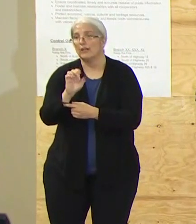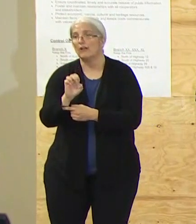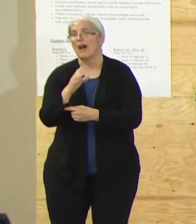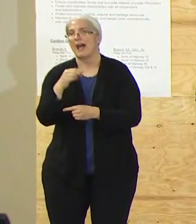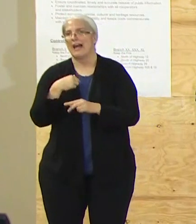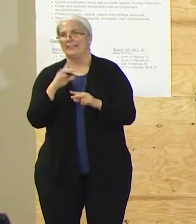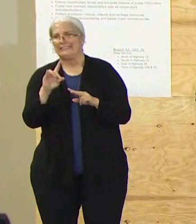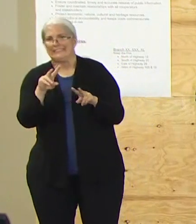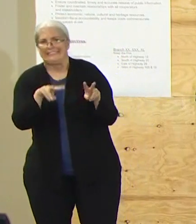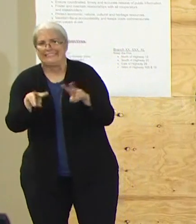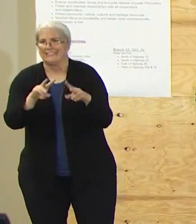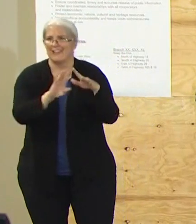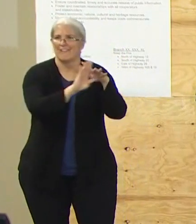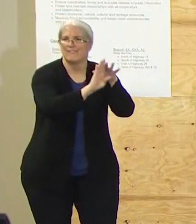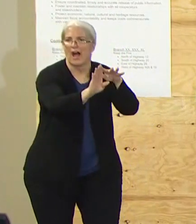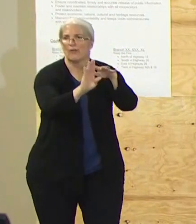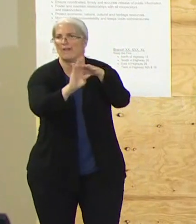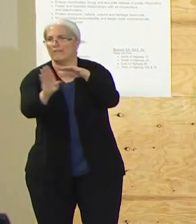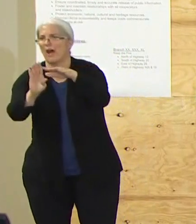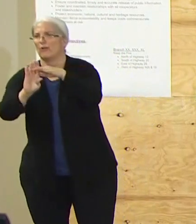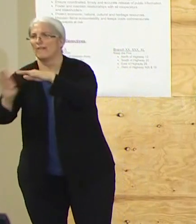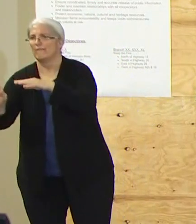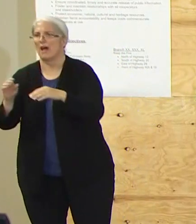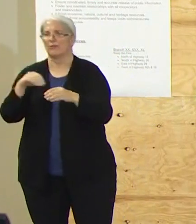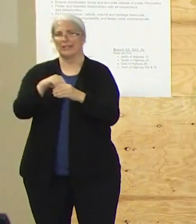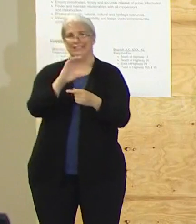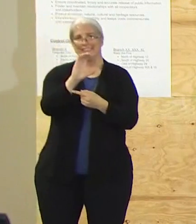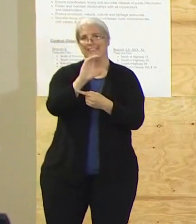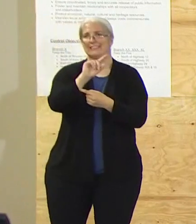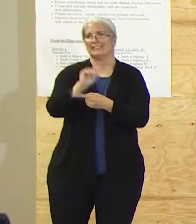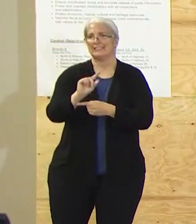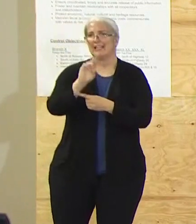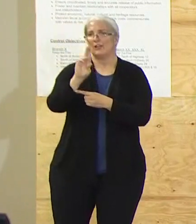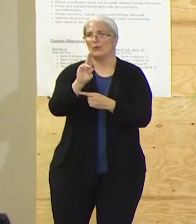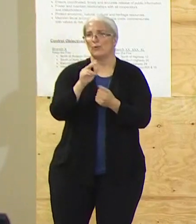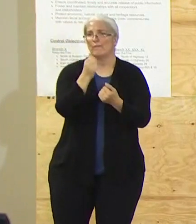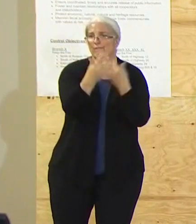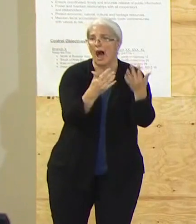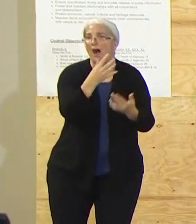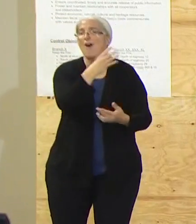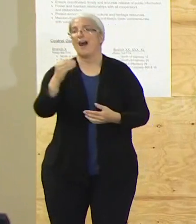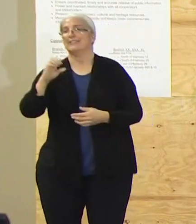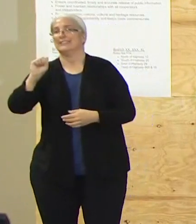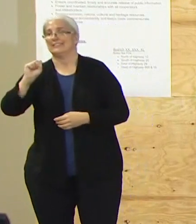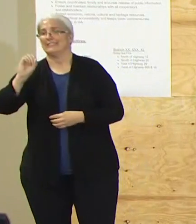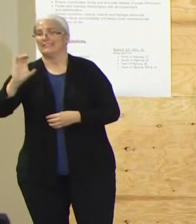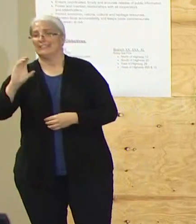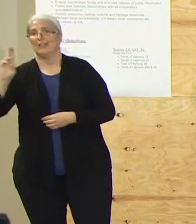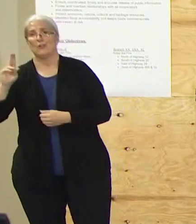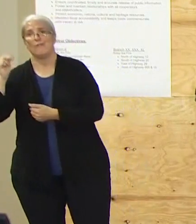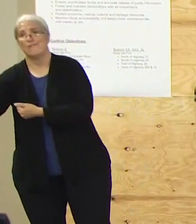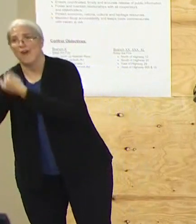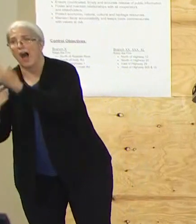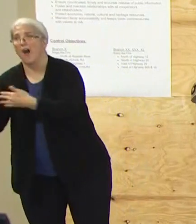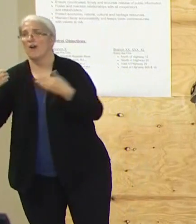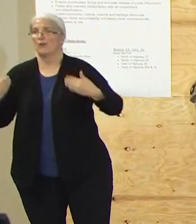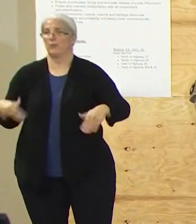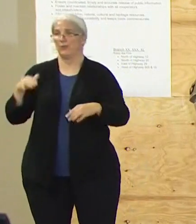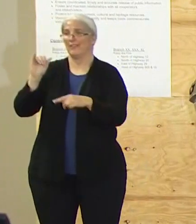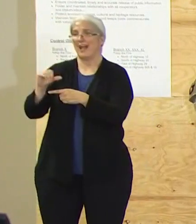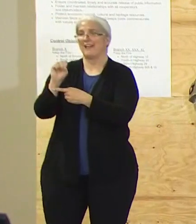the CZU complex and the SCU complex. The SCU complex in Santa Clara right now is about